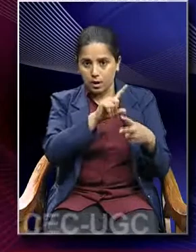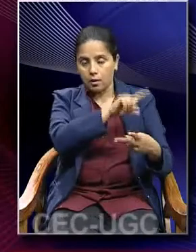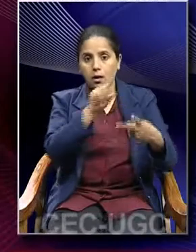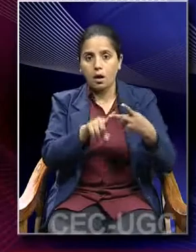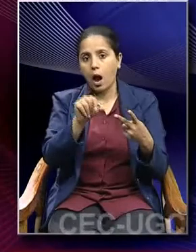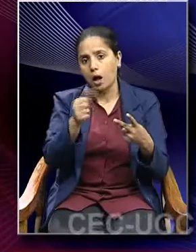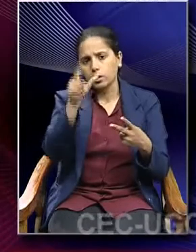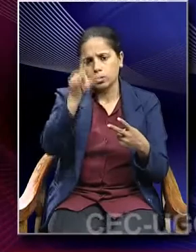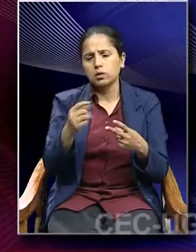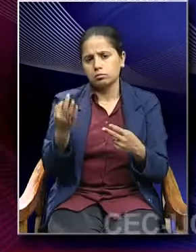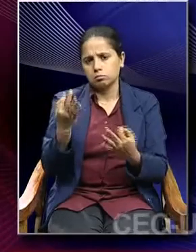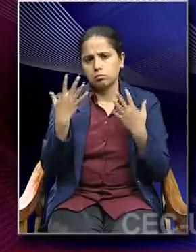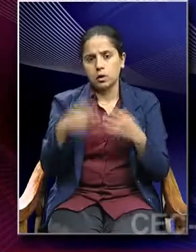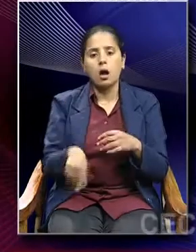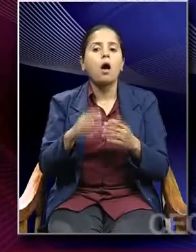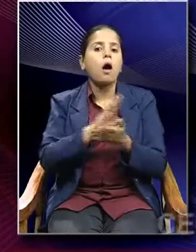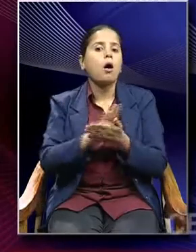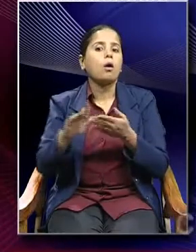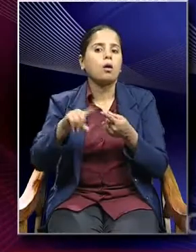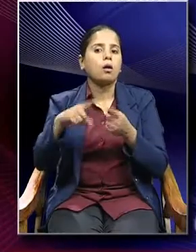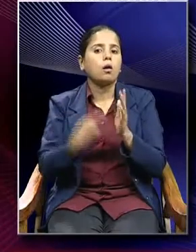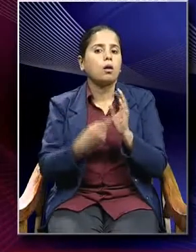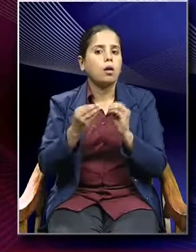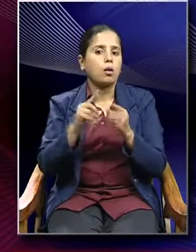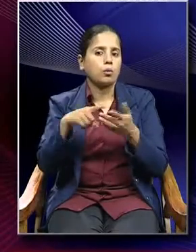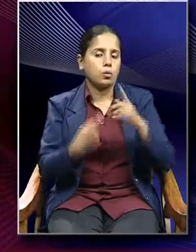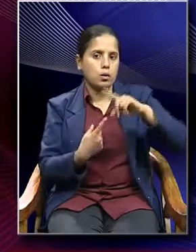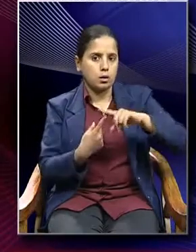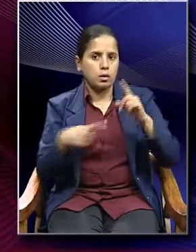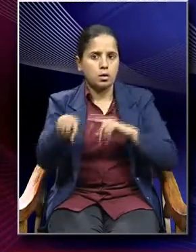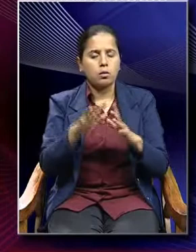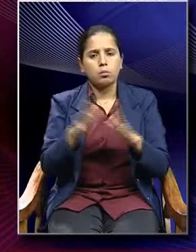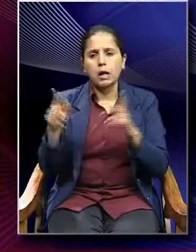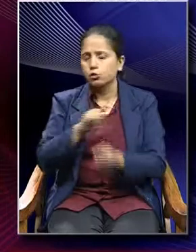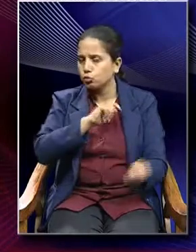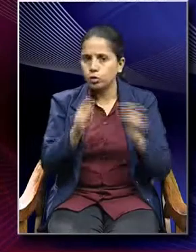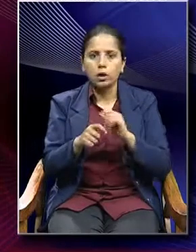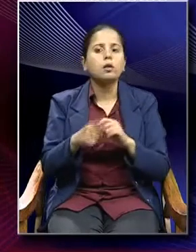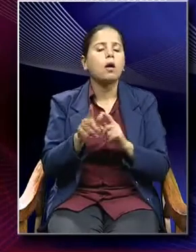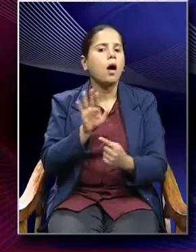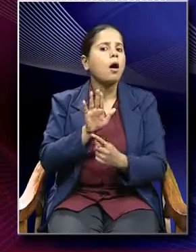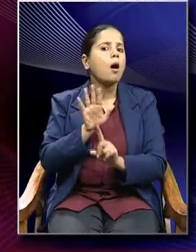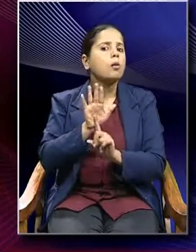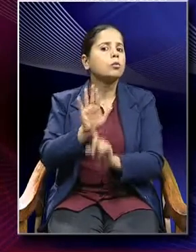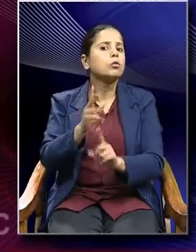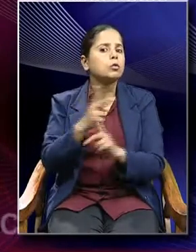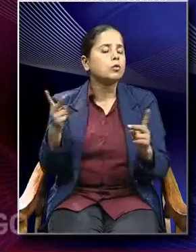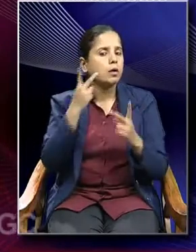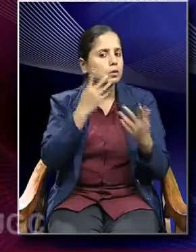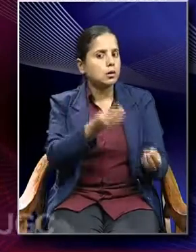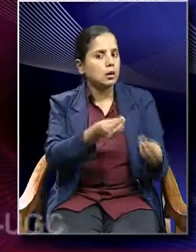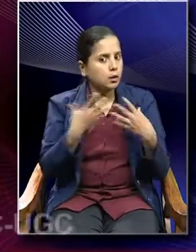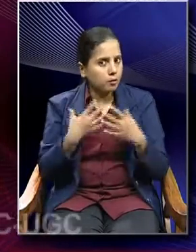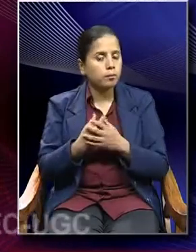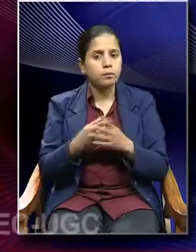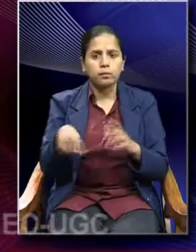which is Herbert Spencer. He gave us the evolutionary approach. Now this entire transition